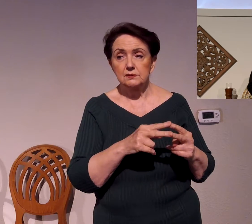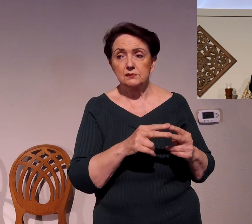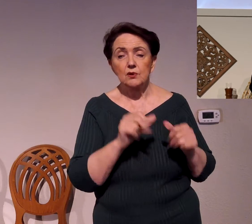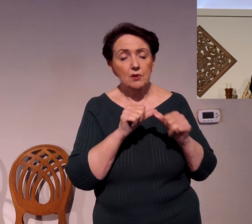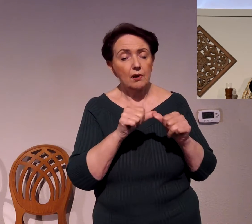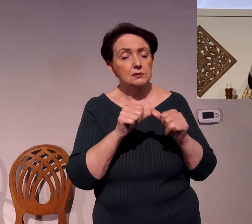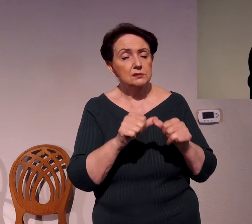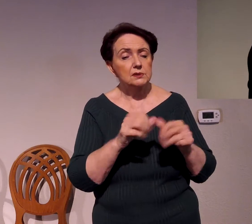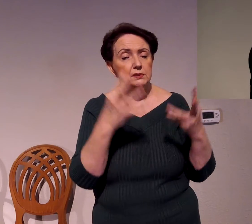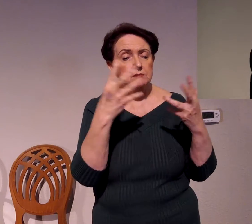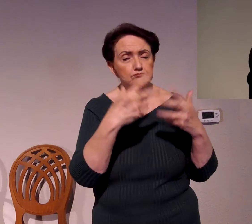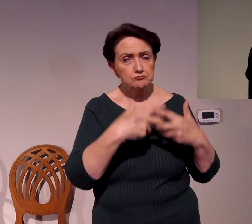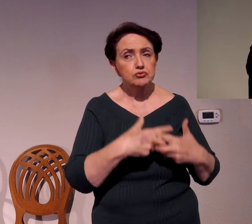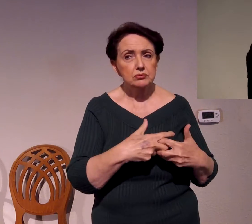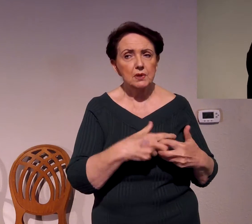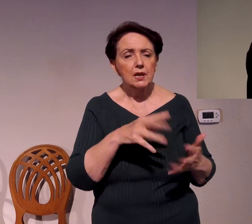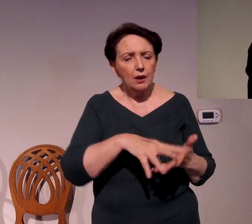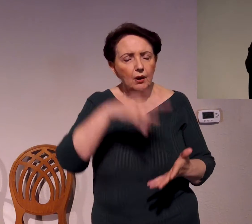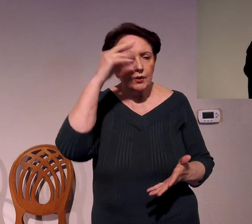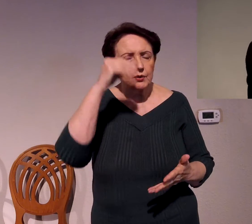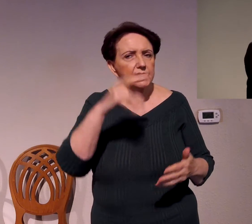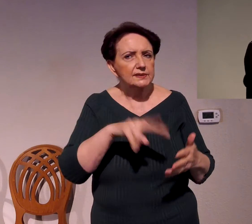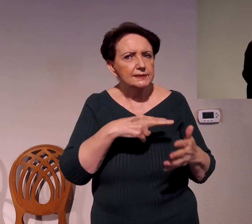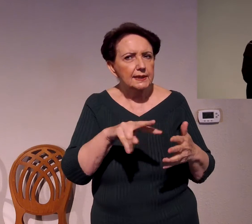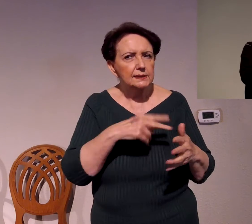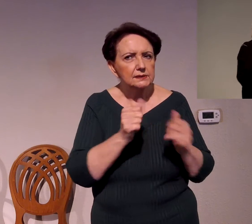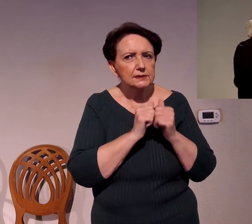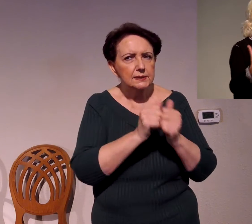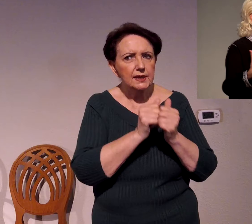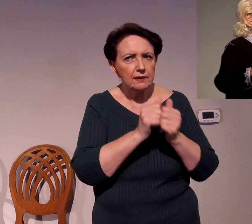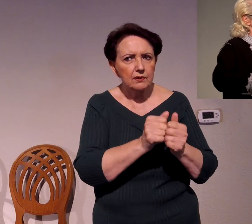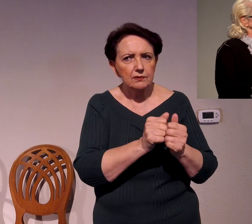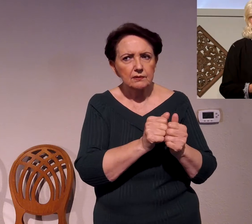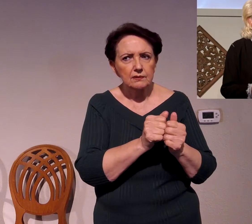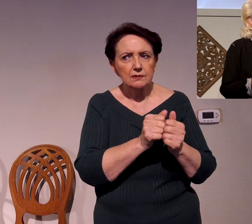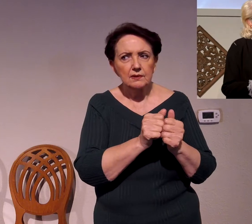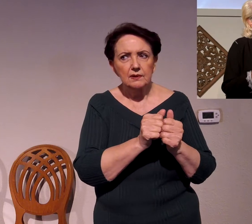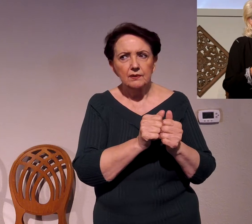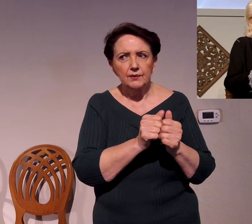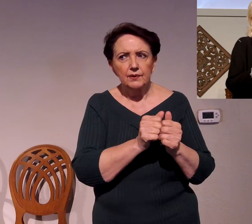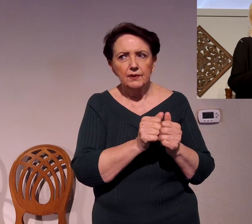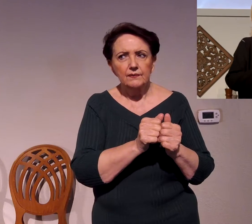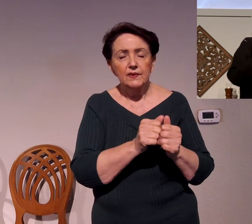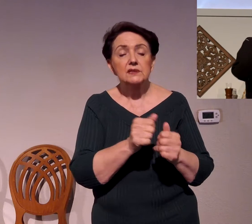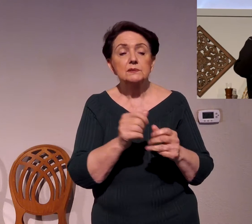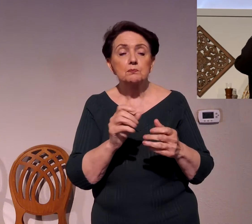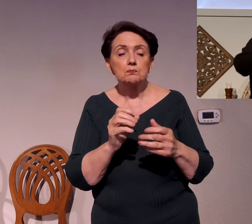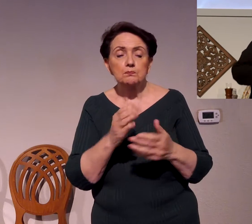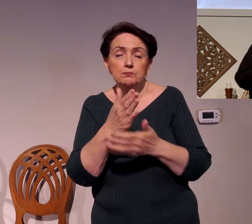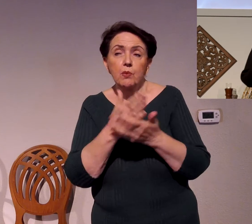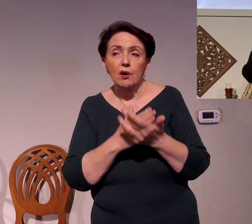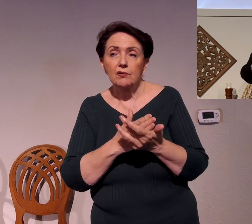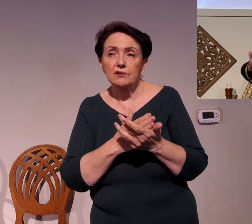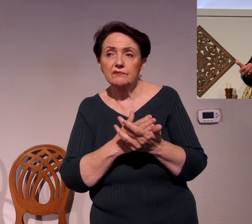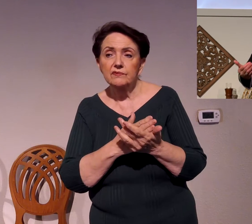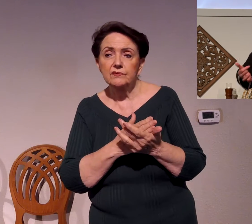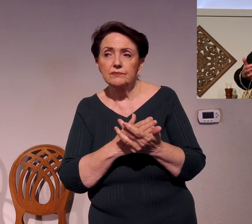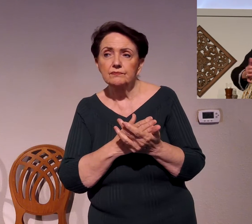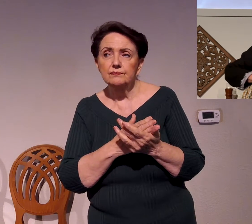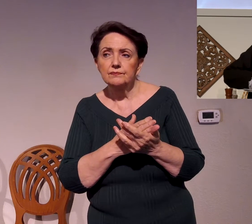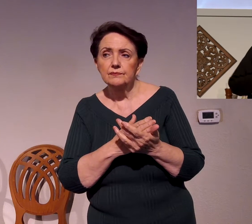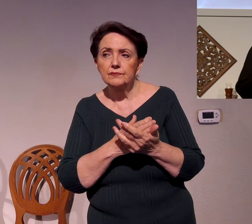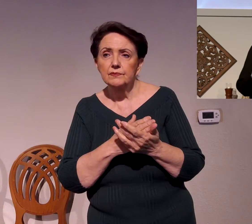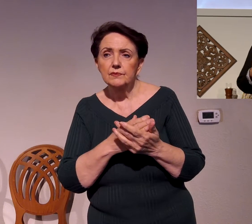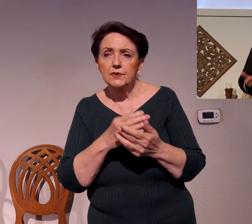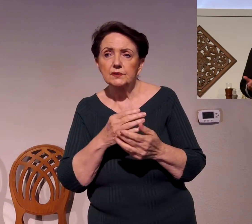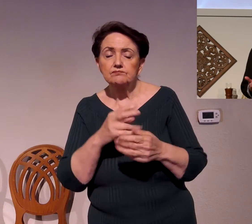And learning to dance these two things together really is part of the making the